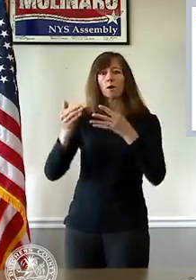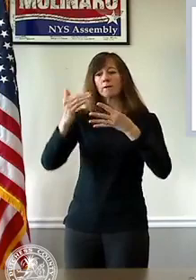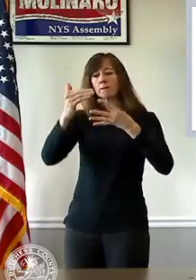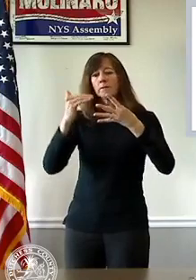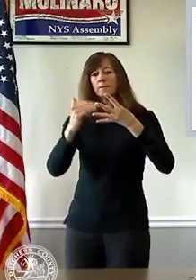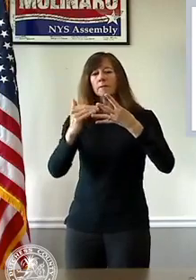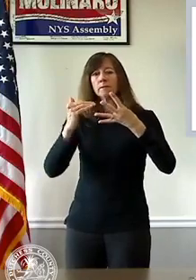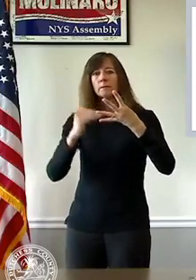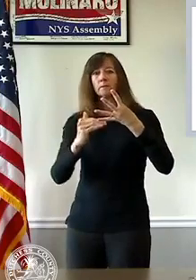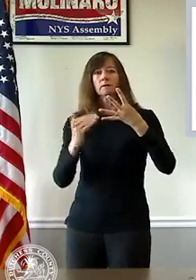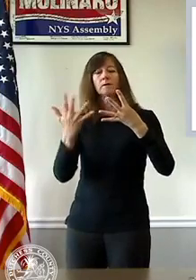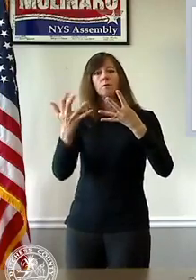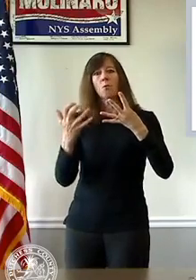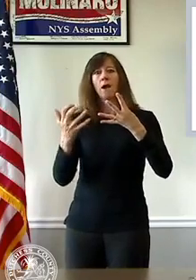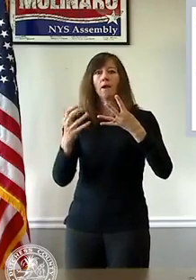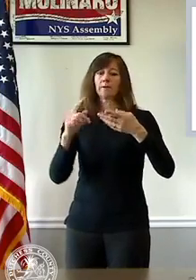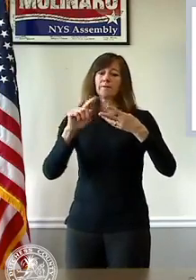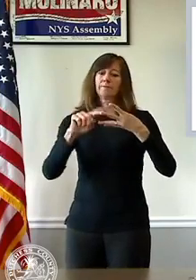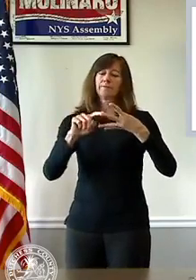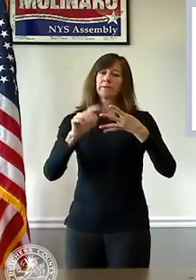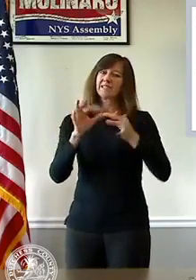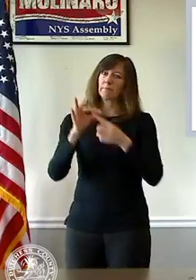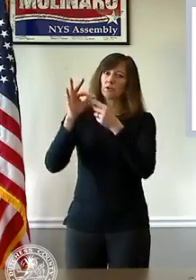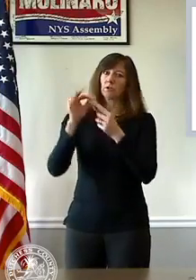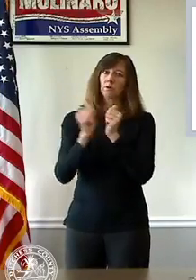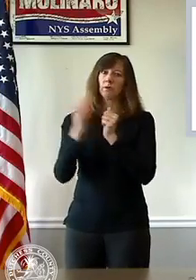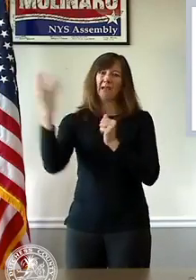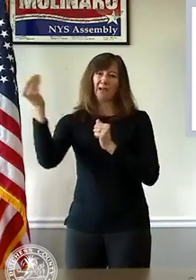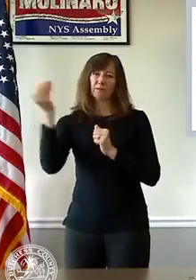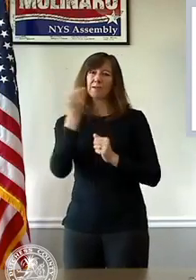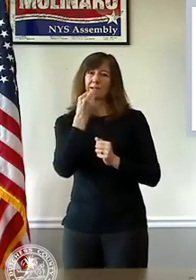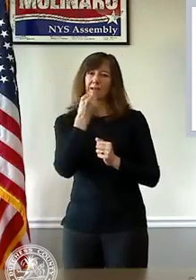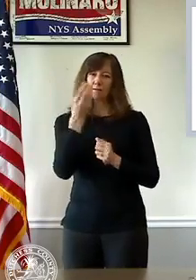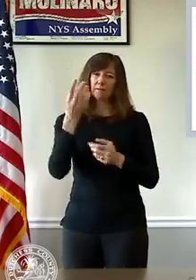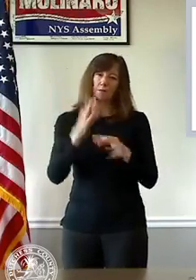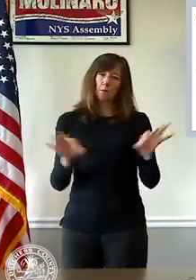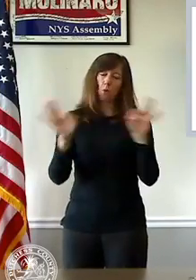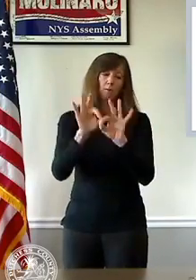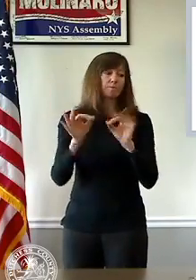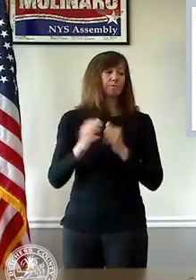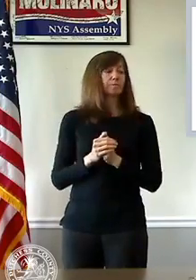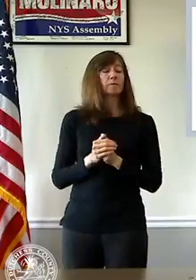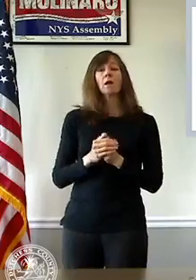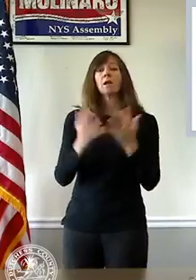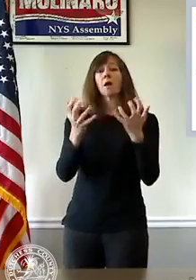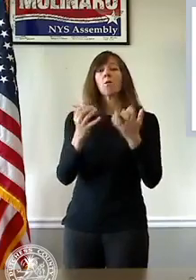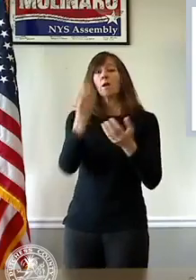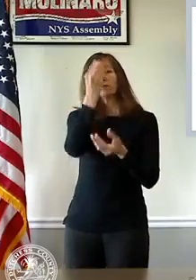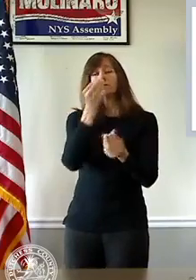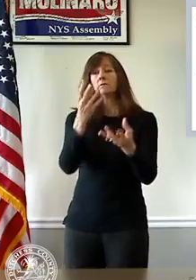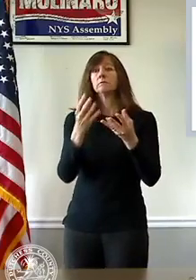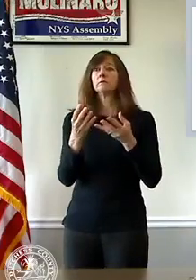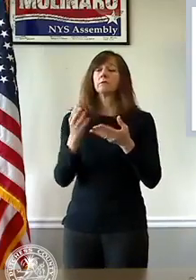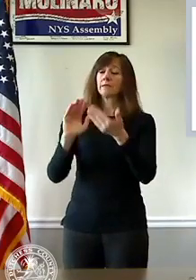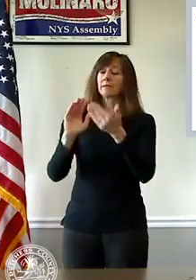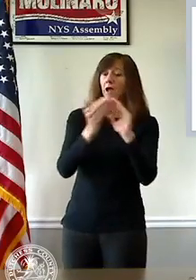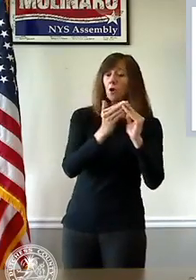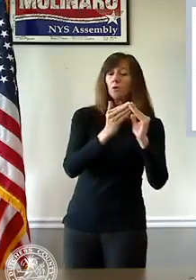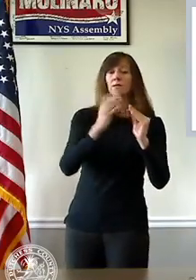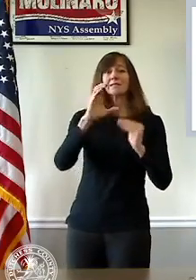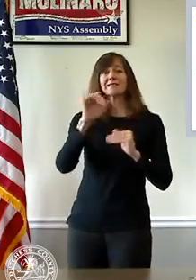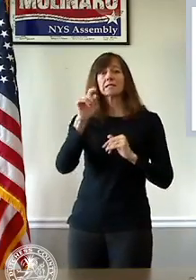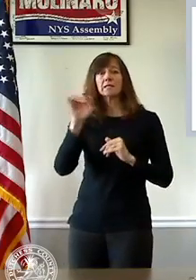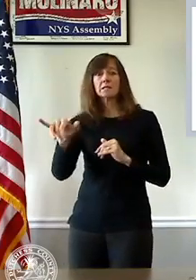have outdoor dining. I want to talk to you about what the towns, villages, and cities have agreed to in order to effectuate